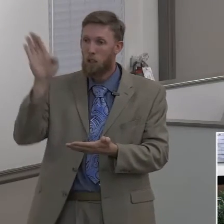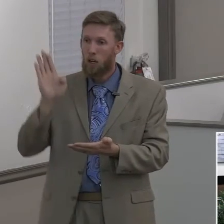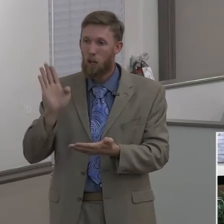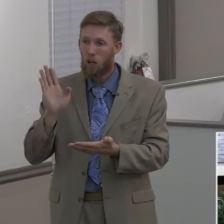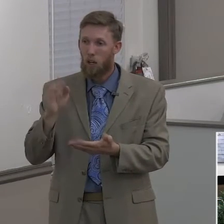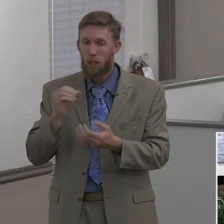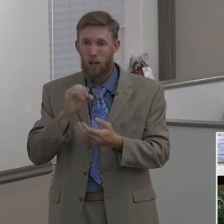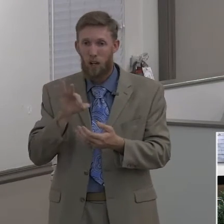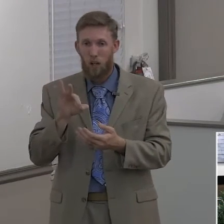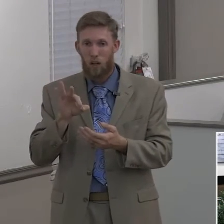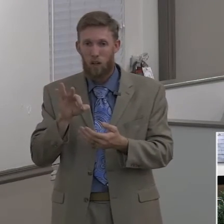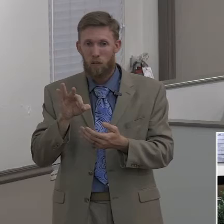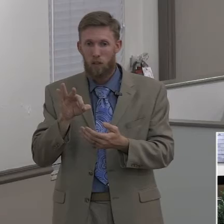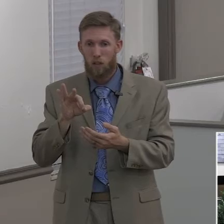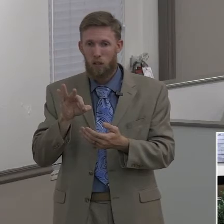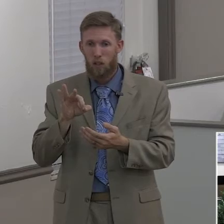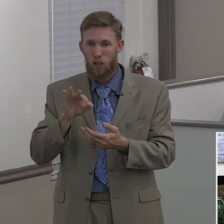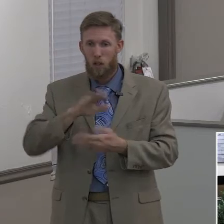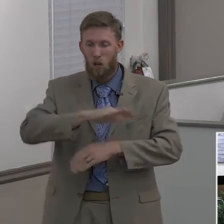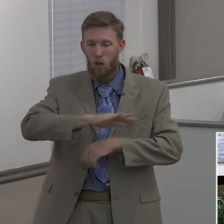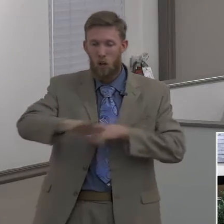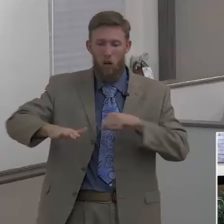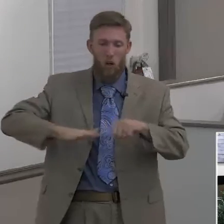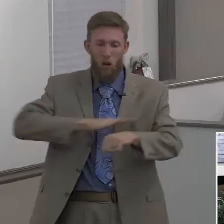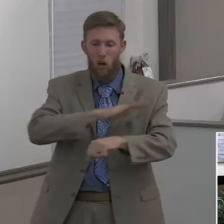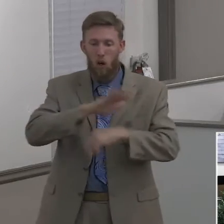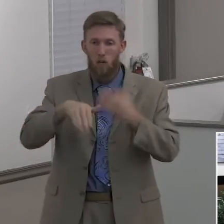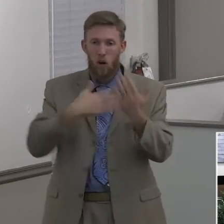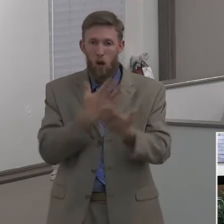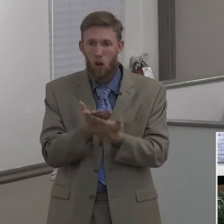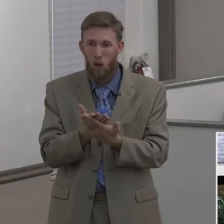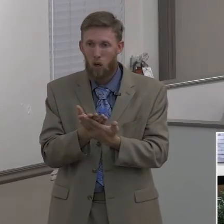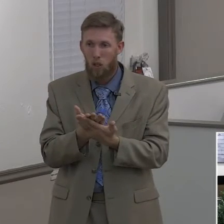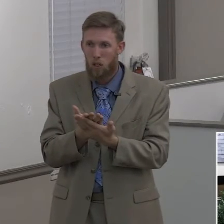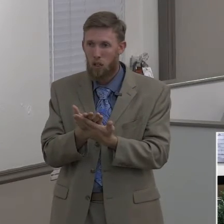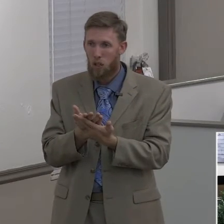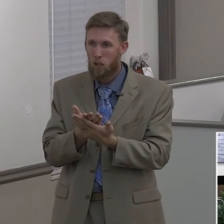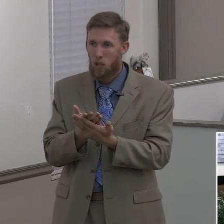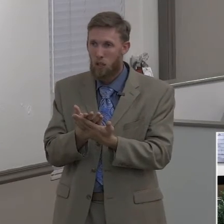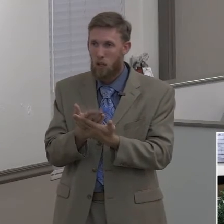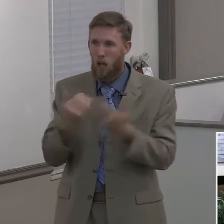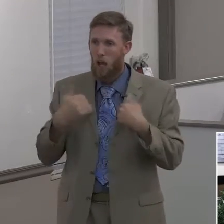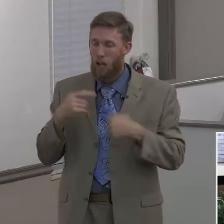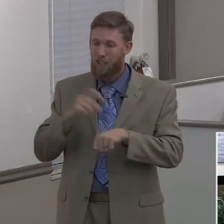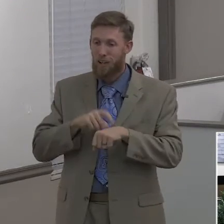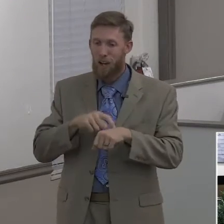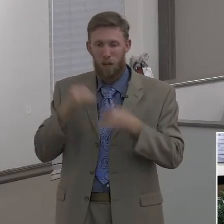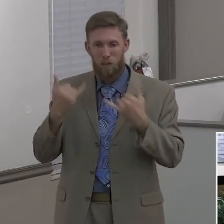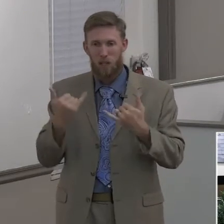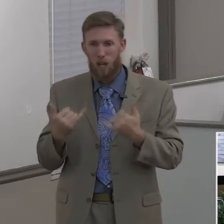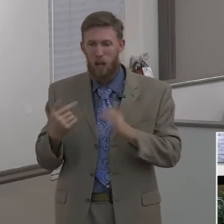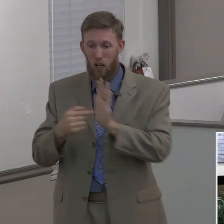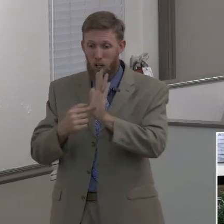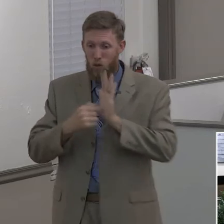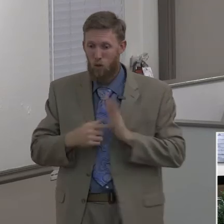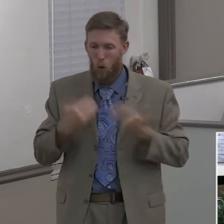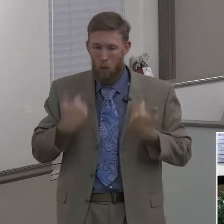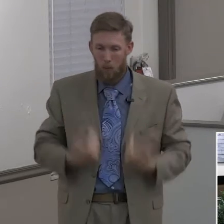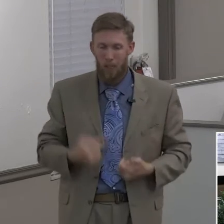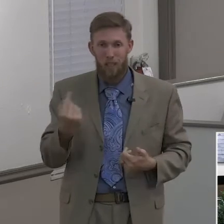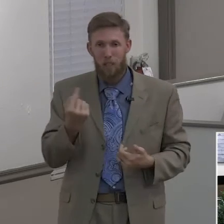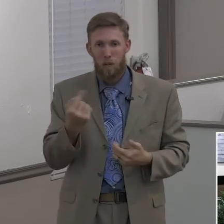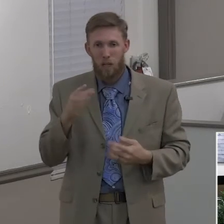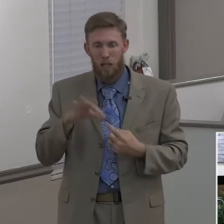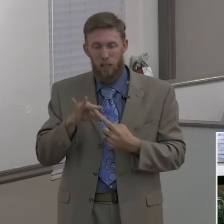The God of the universe took His time today to show you what His message was for